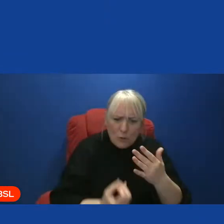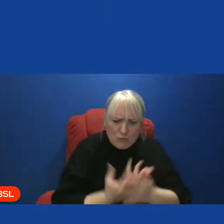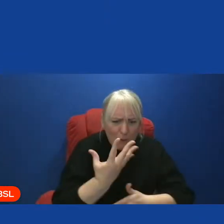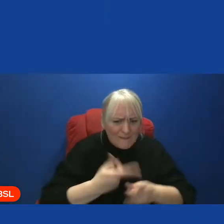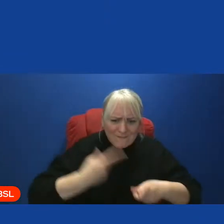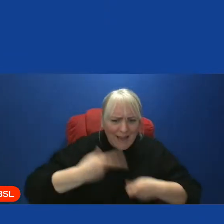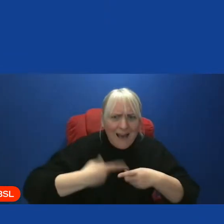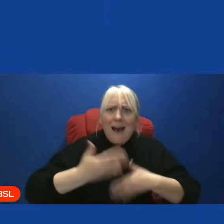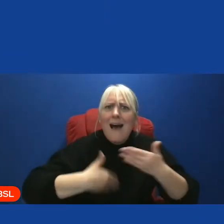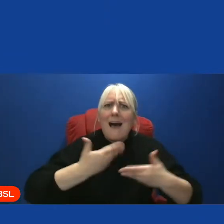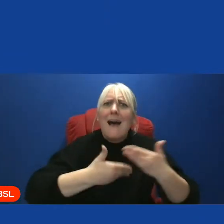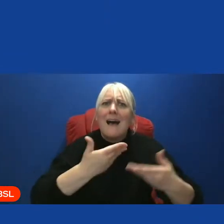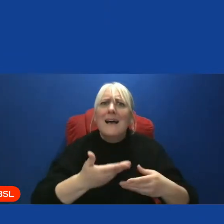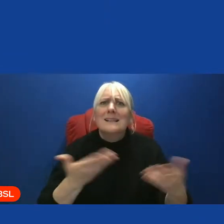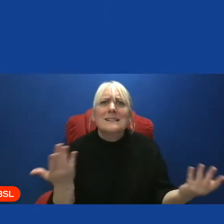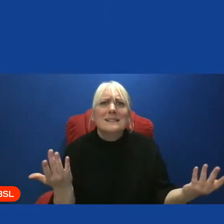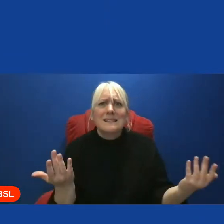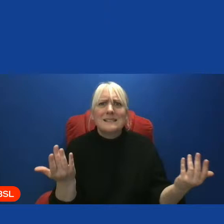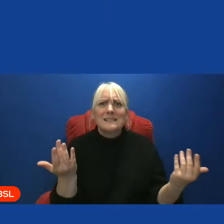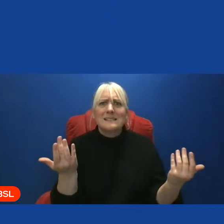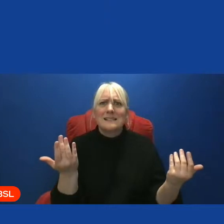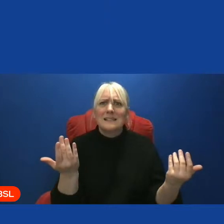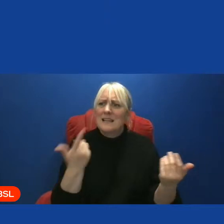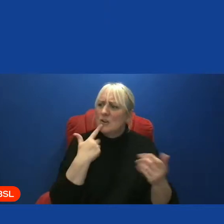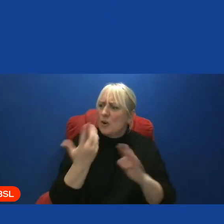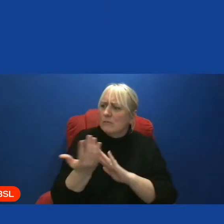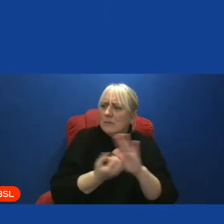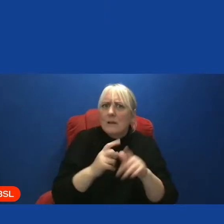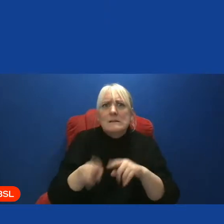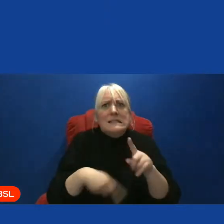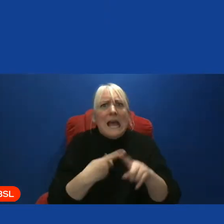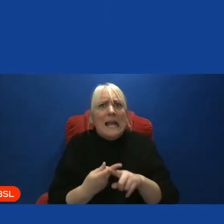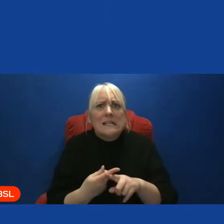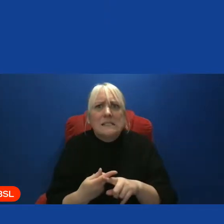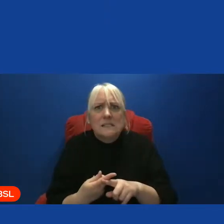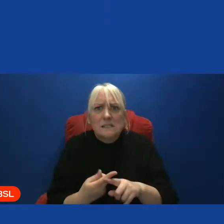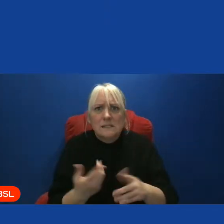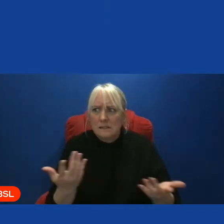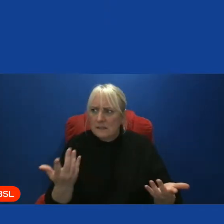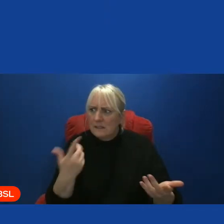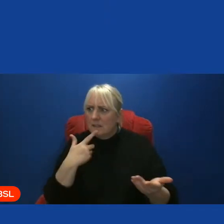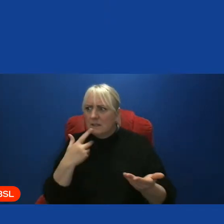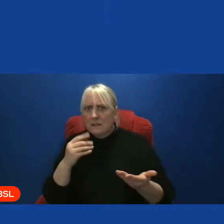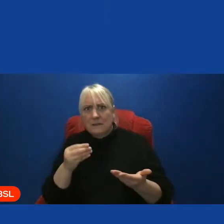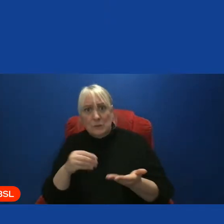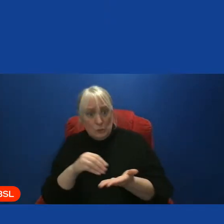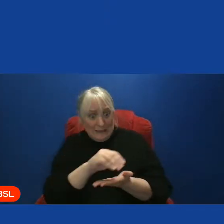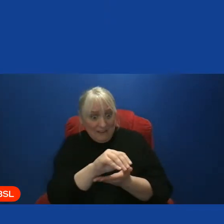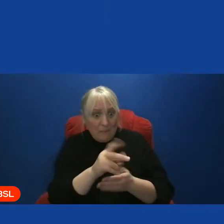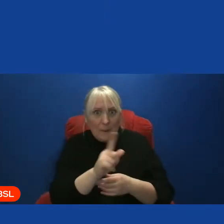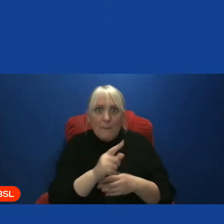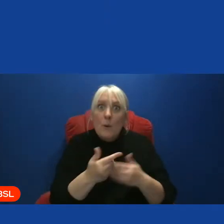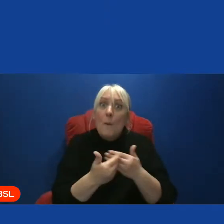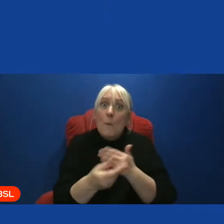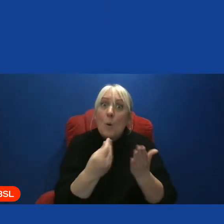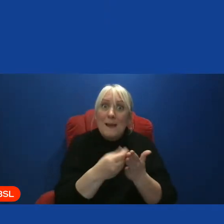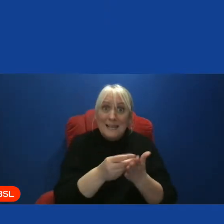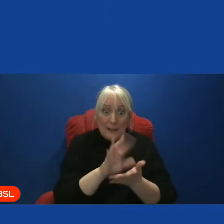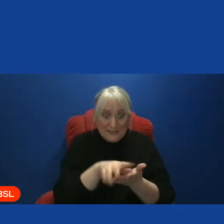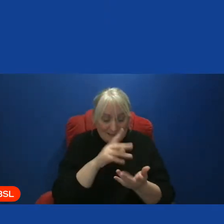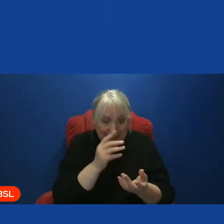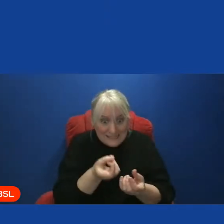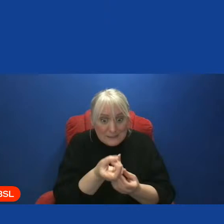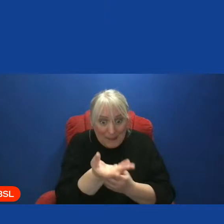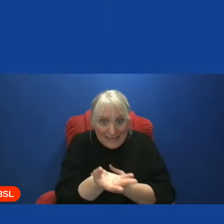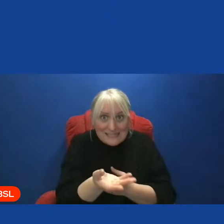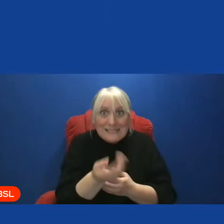they're not getting the scale of the tax revenues they want, instead of putting money in people's pockets so they can spend and the economy demand grows and then they